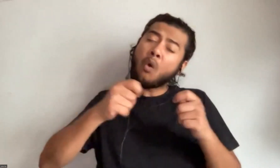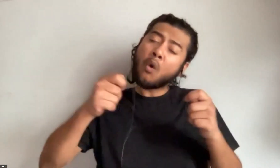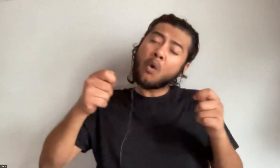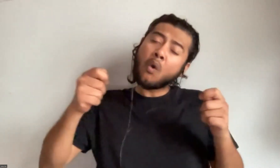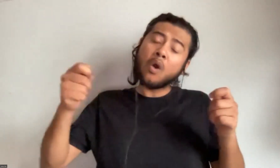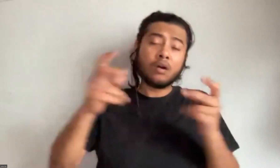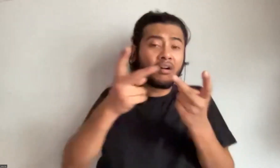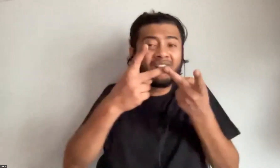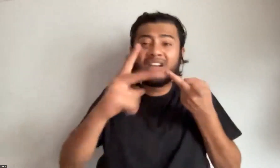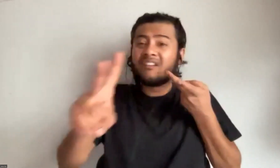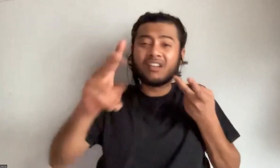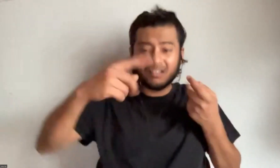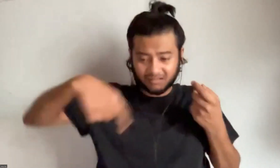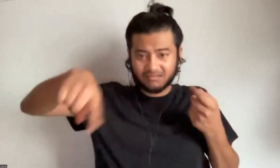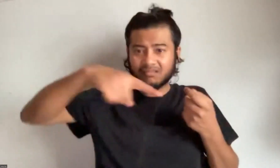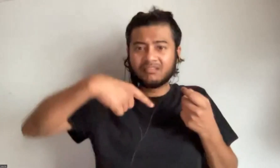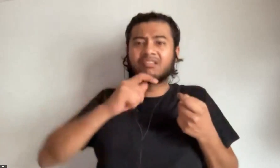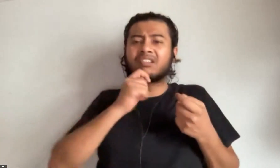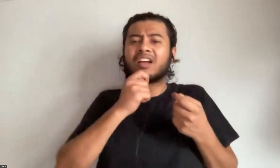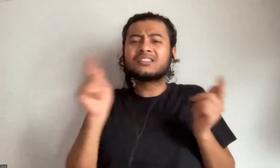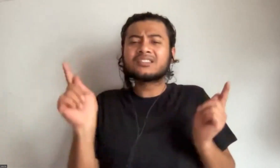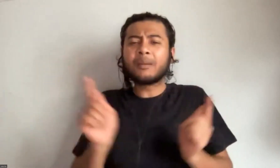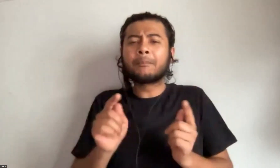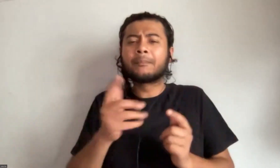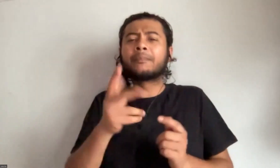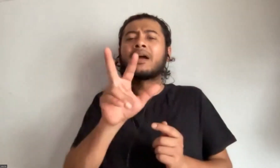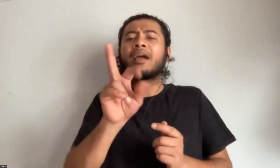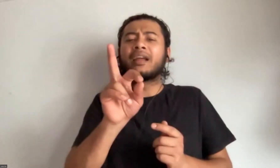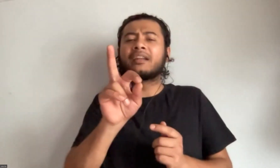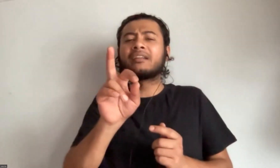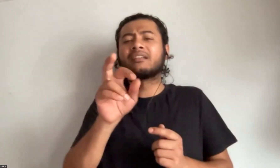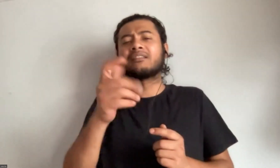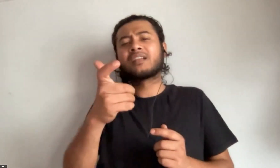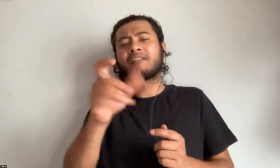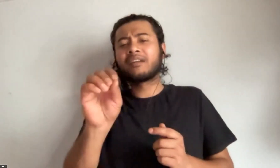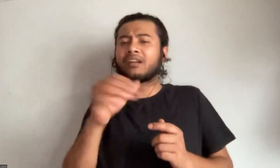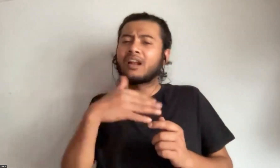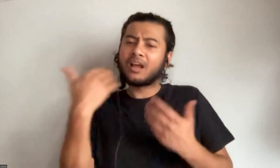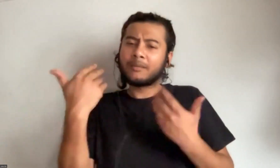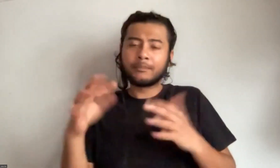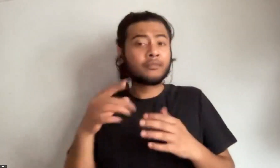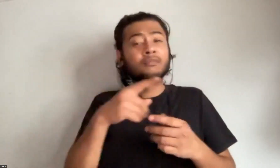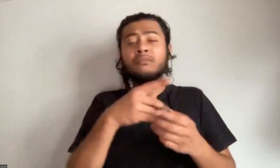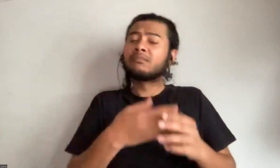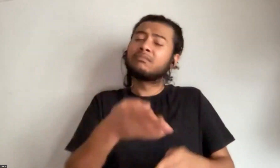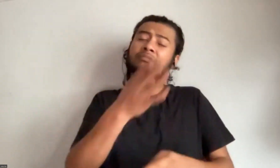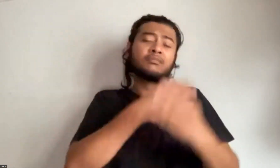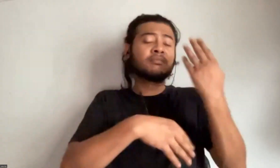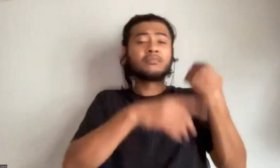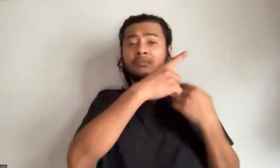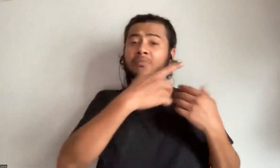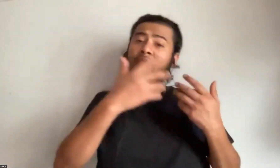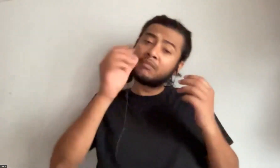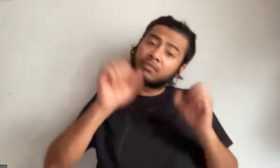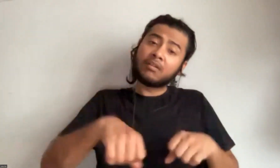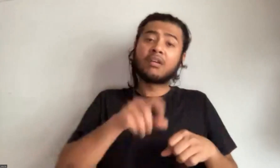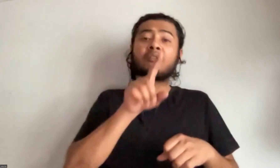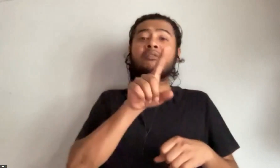the forest and they would try to meditate on the Supreme Lord, and they would